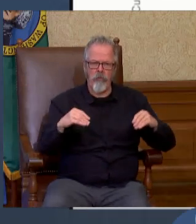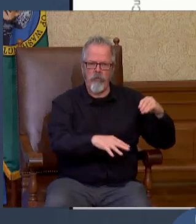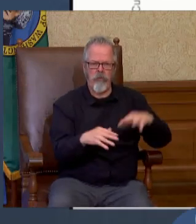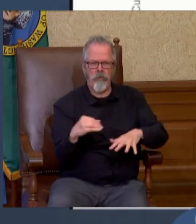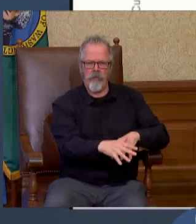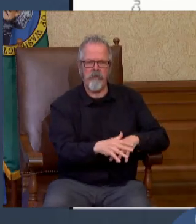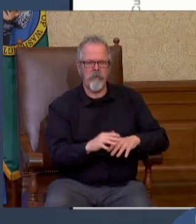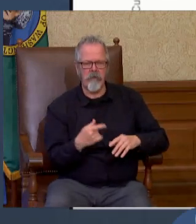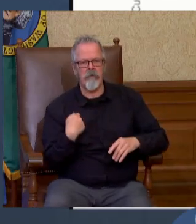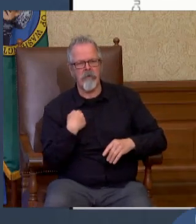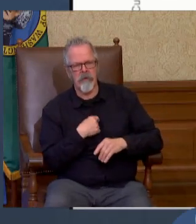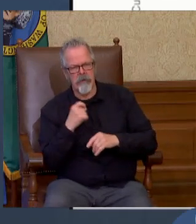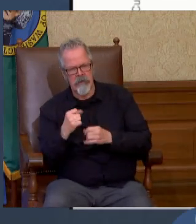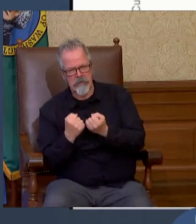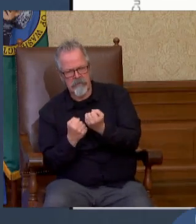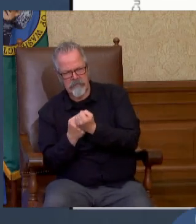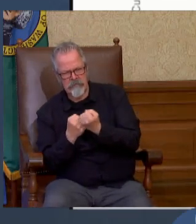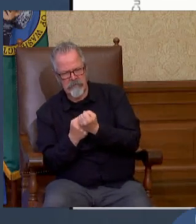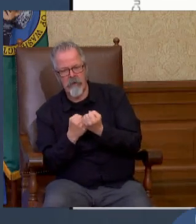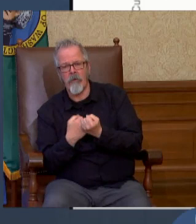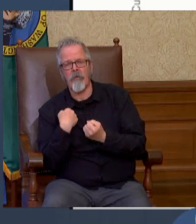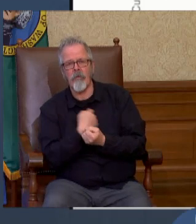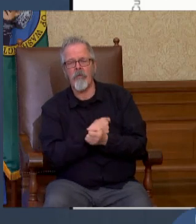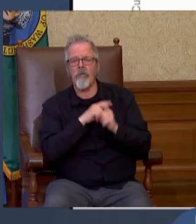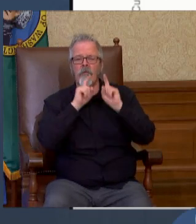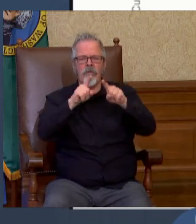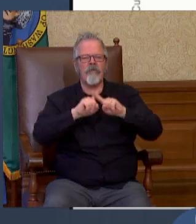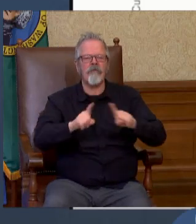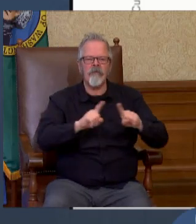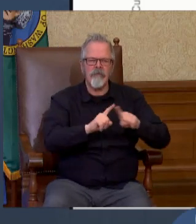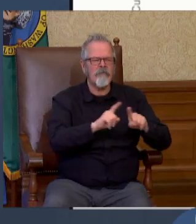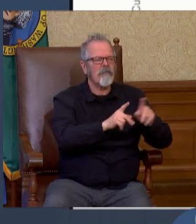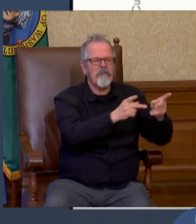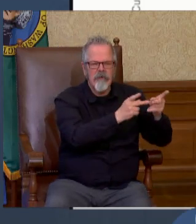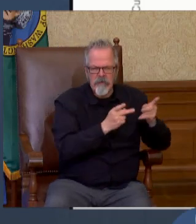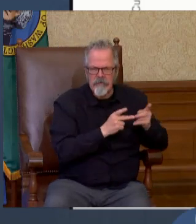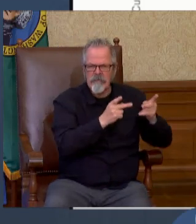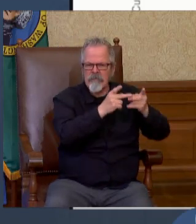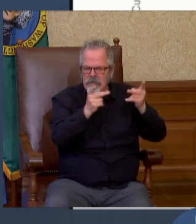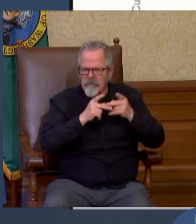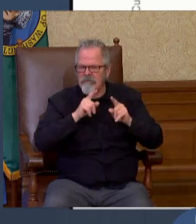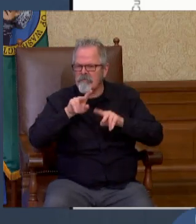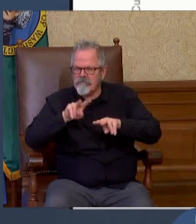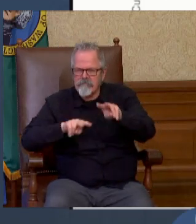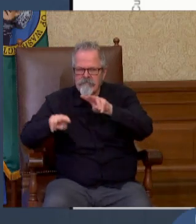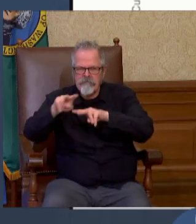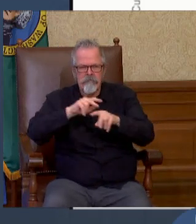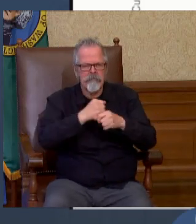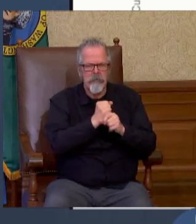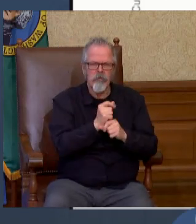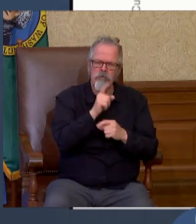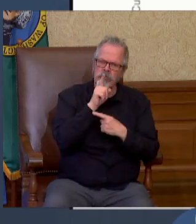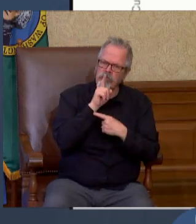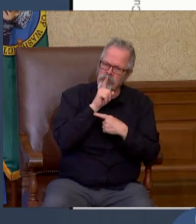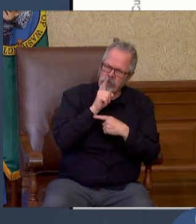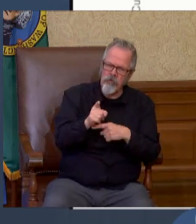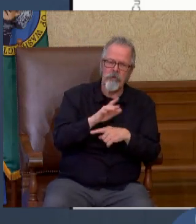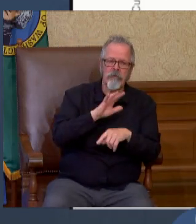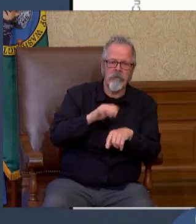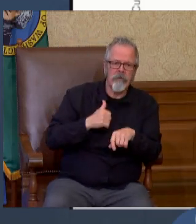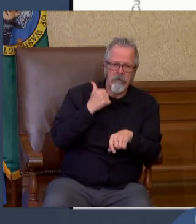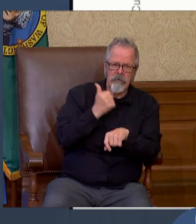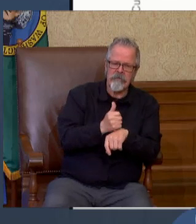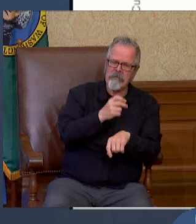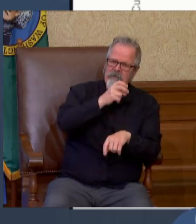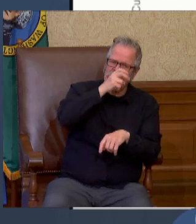in the facilities. And I'm glad that we acted early to try to restrain visiting of people coming into these facilities.